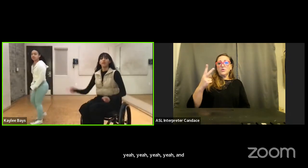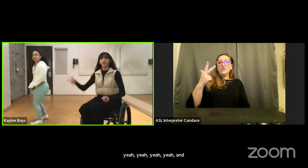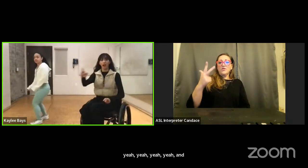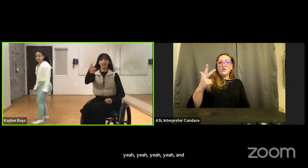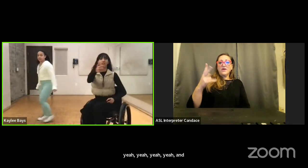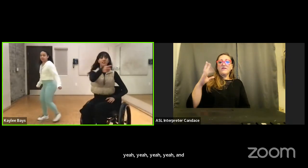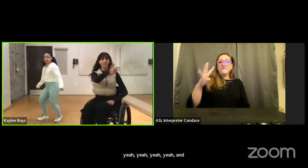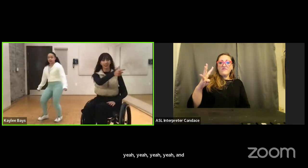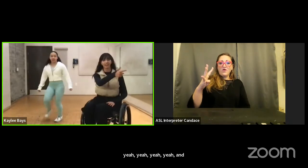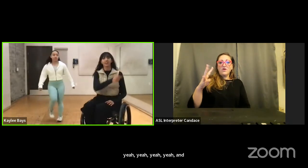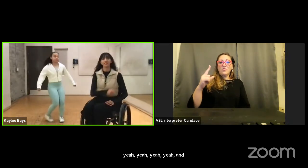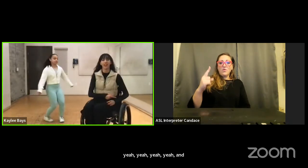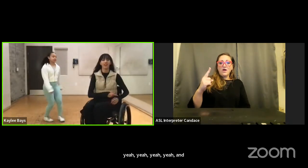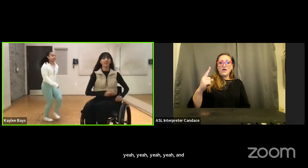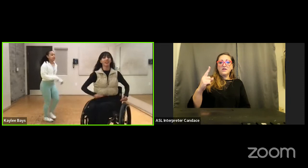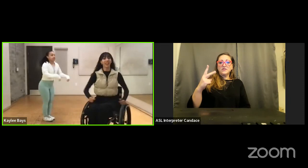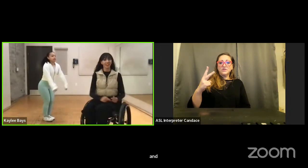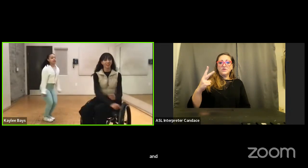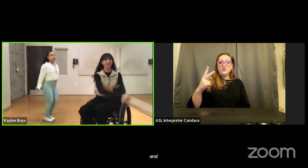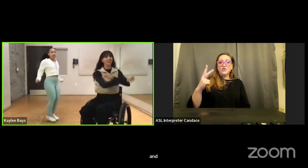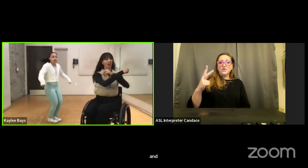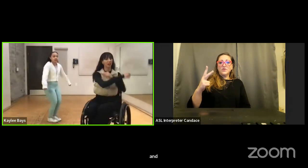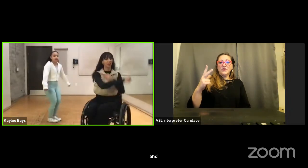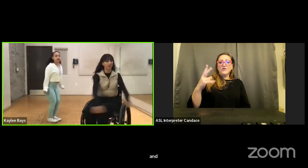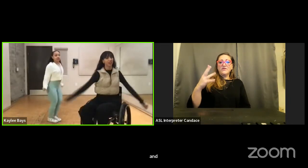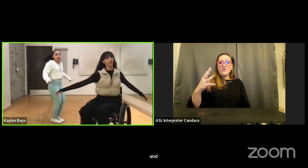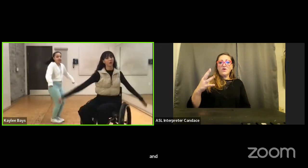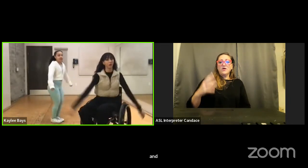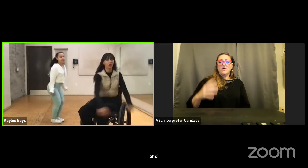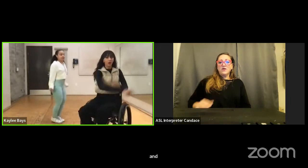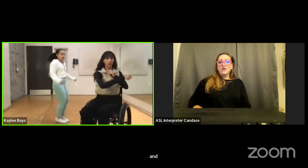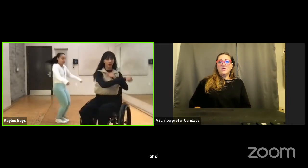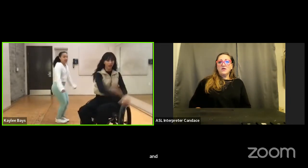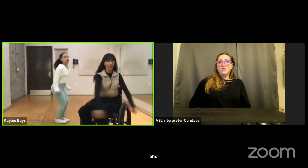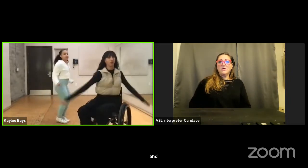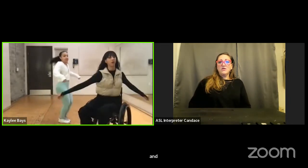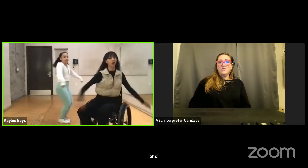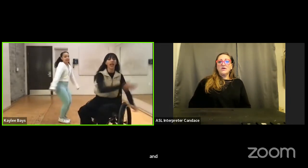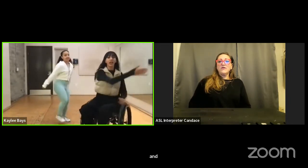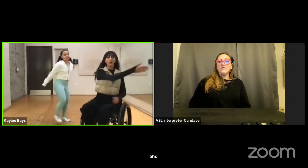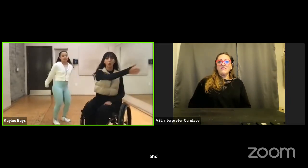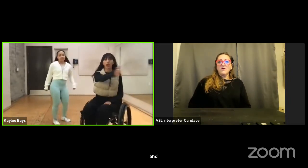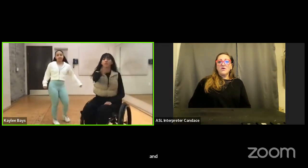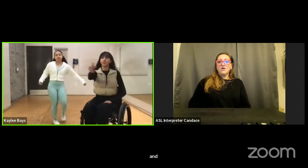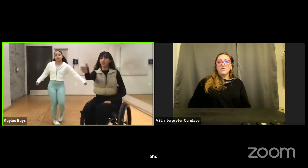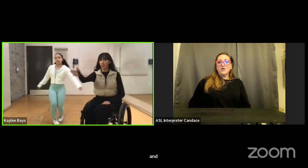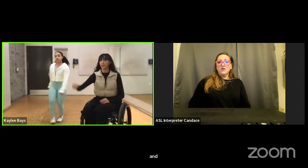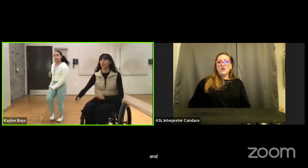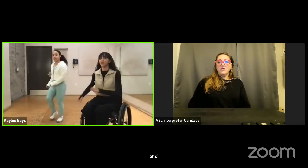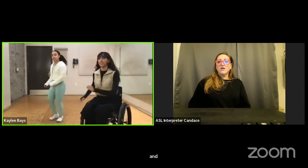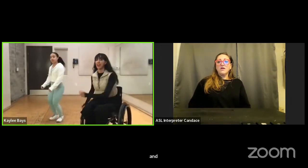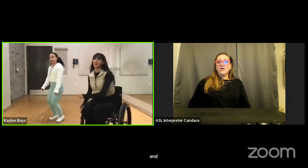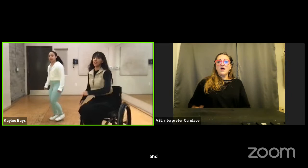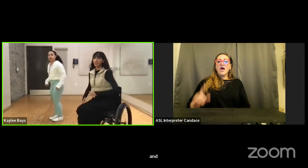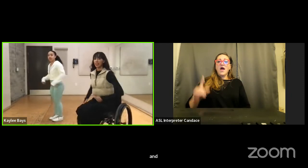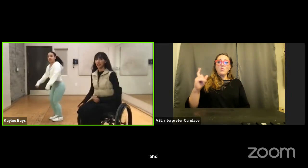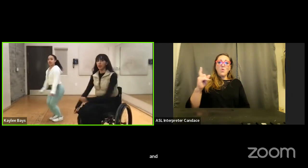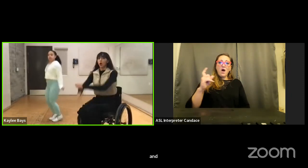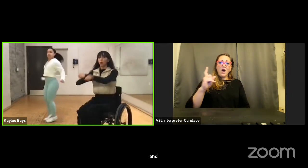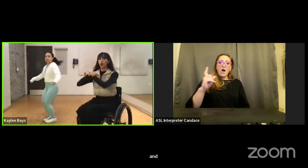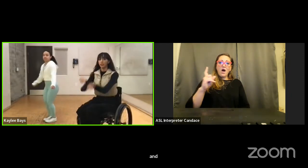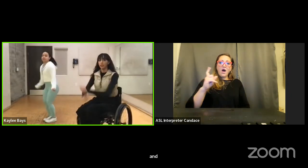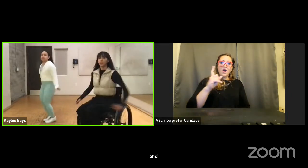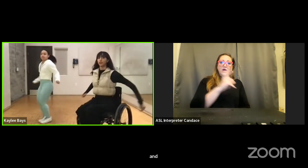four, five, six, seven, eight. To the other side. Two, three, four, and walk to the other side. Seven,